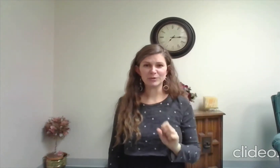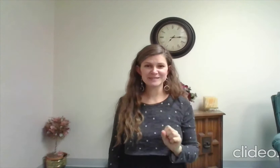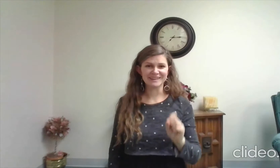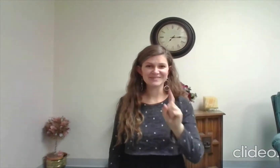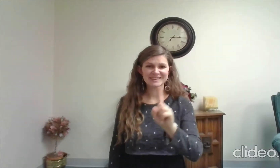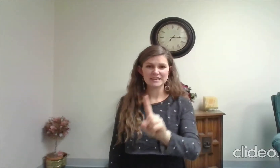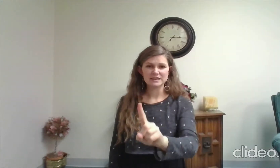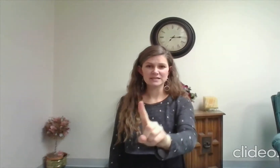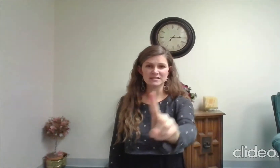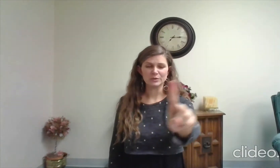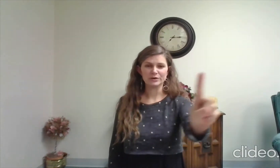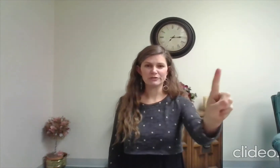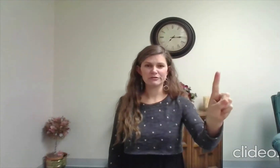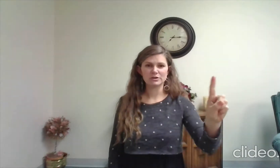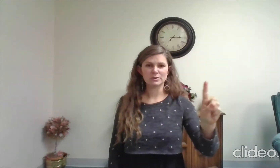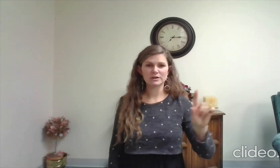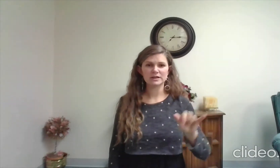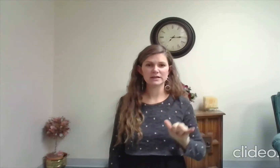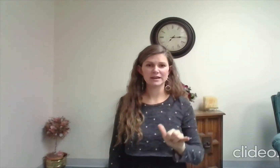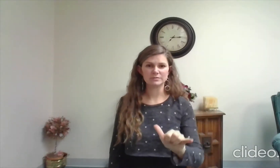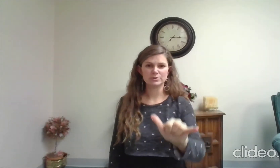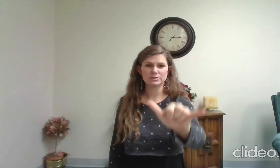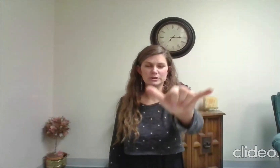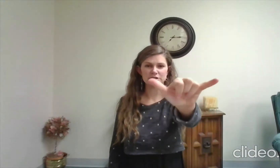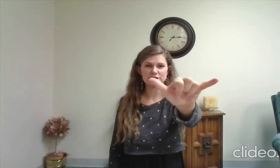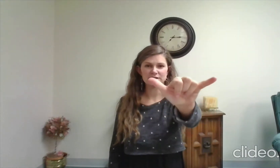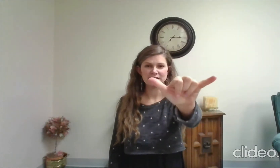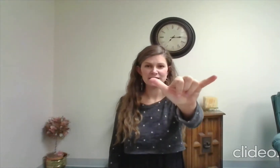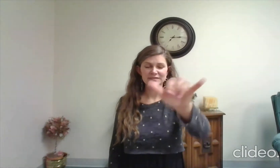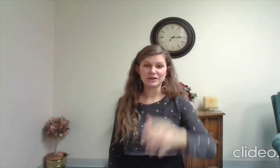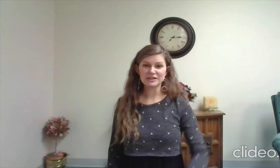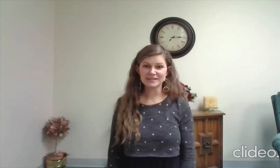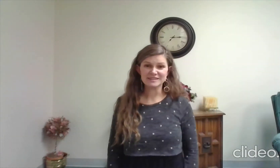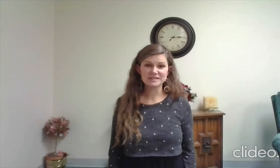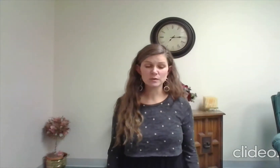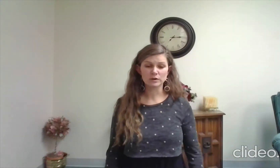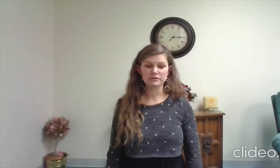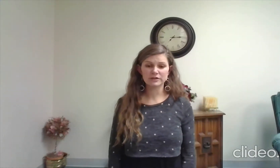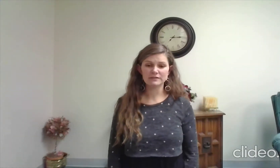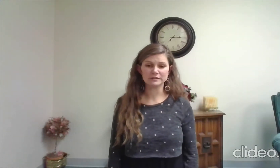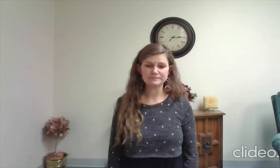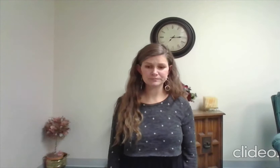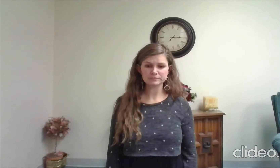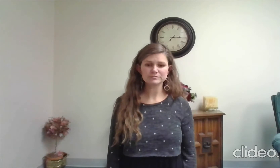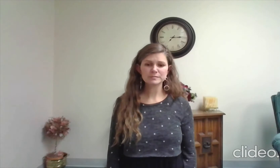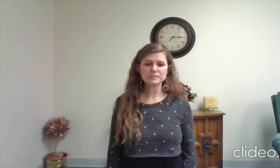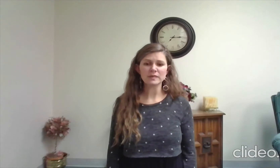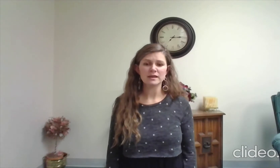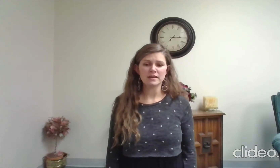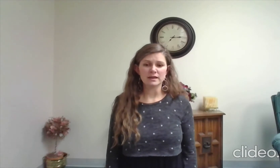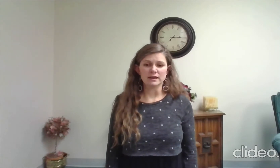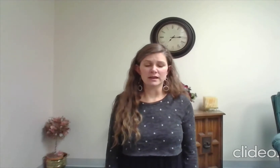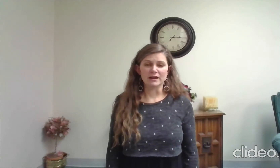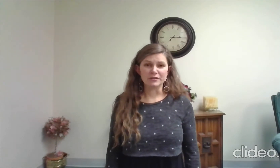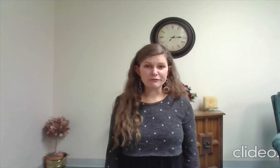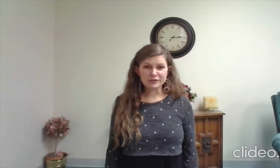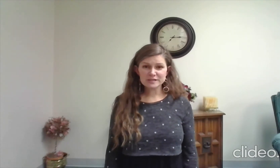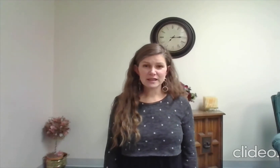time. Swirl forward and push. Very good. So that's the word forever. Now, the first line